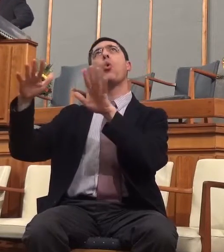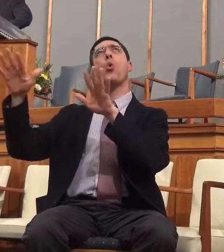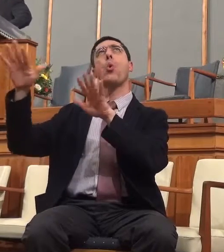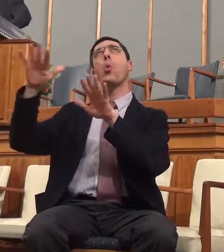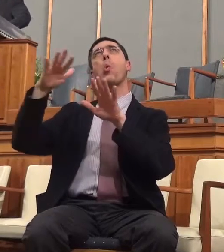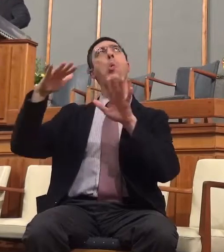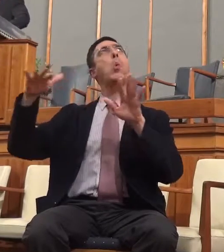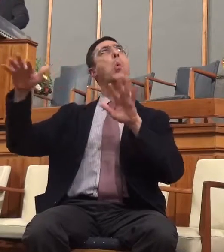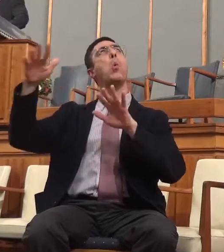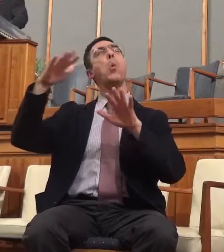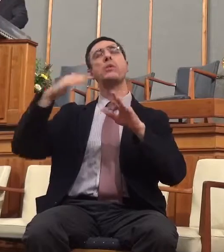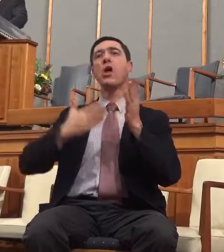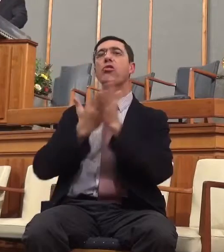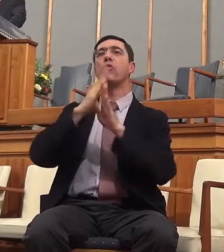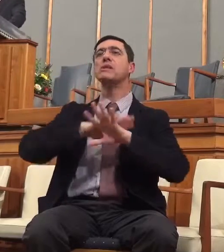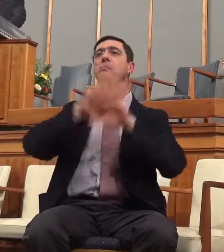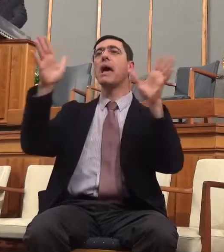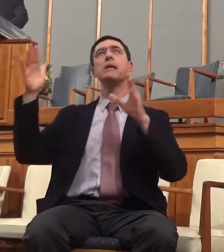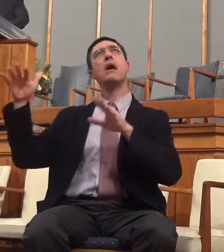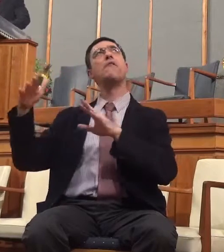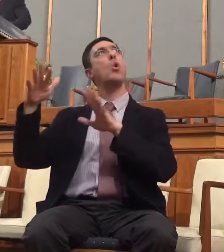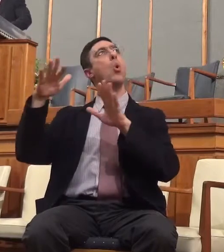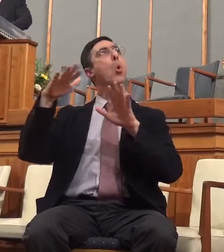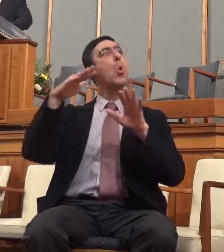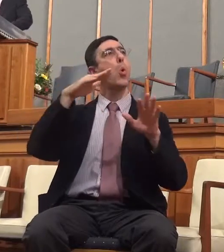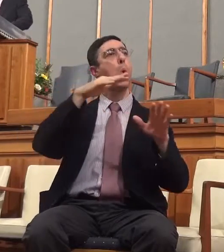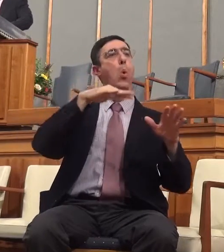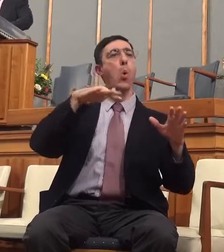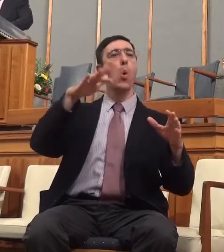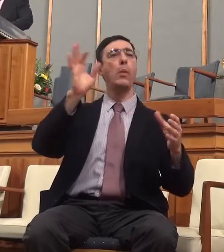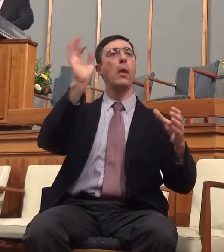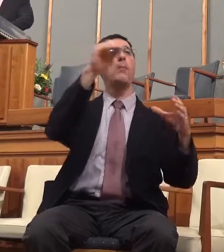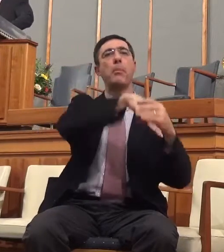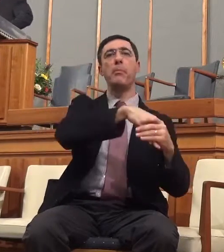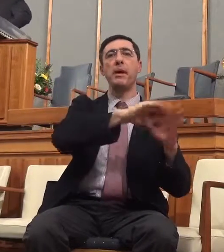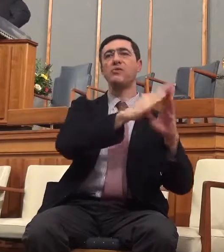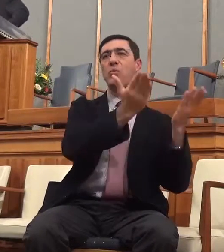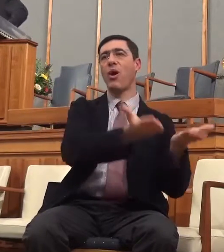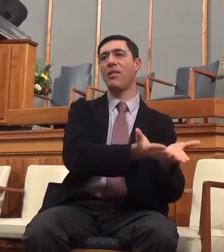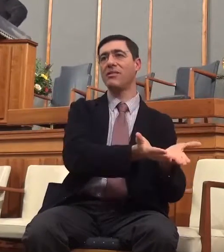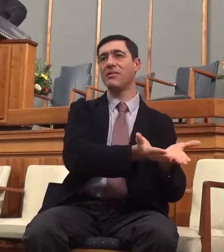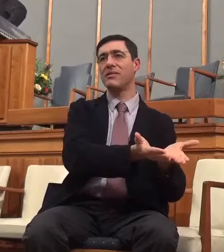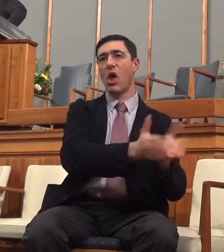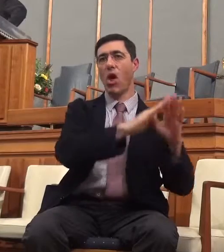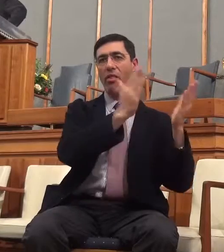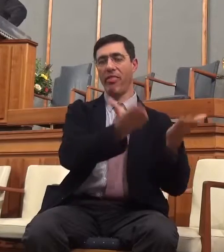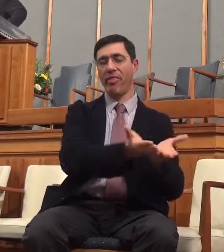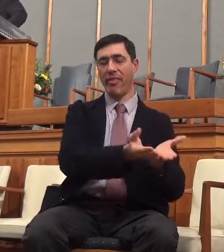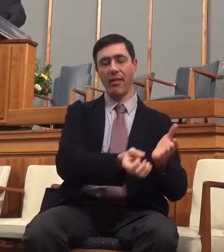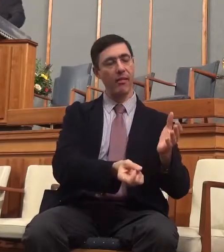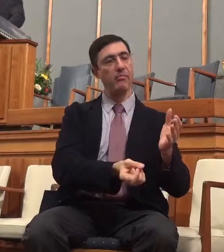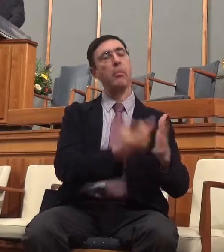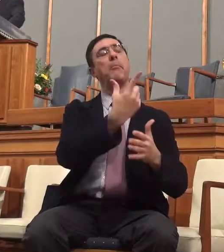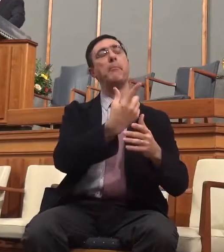something flying through space. Can you believe that? Are you ready to believe that?